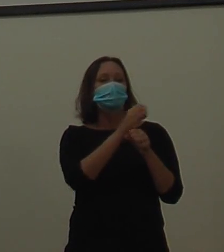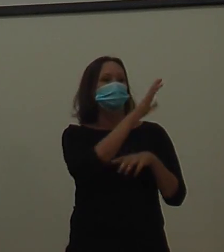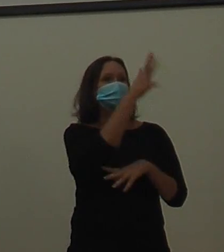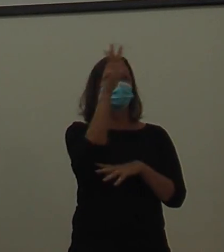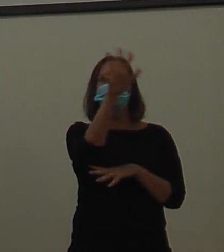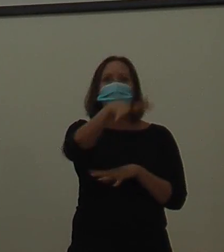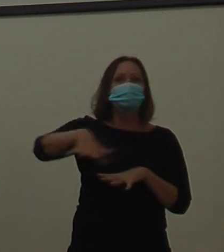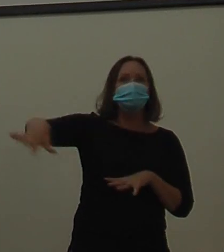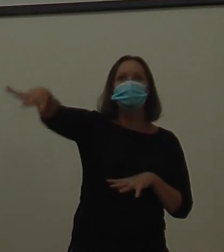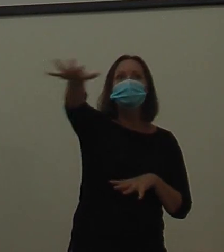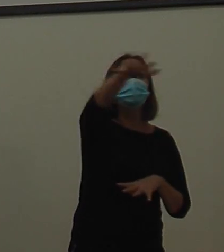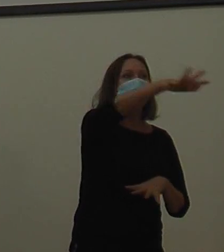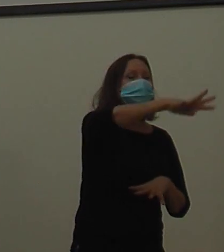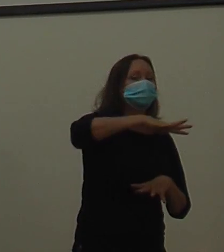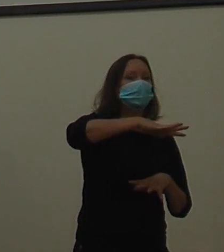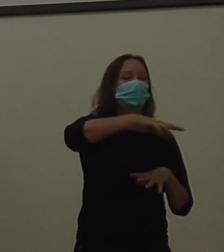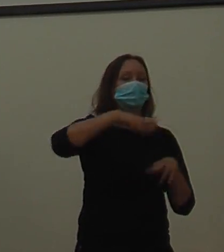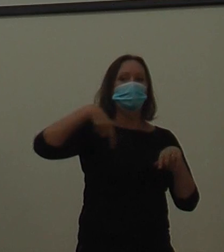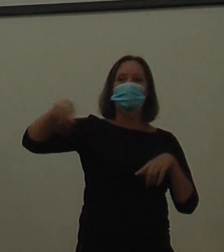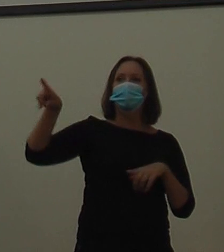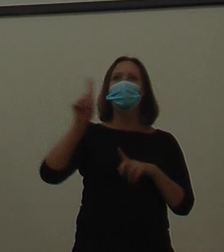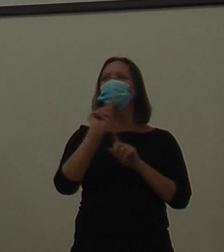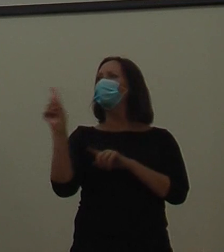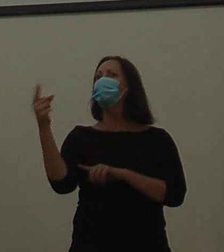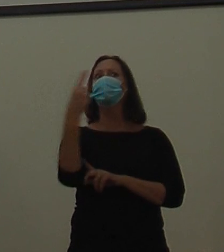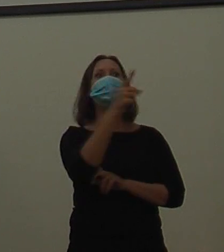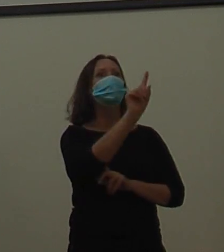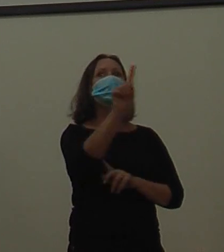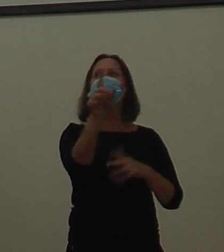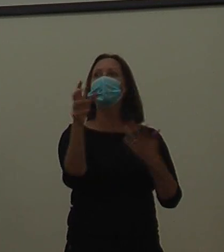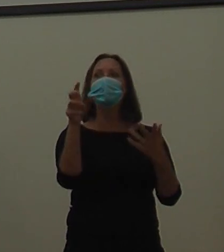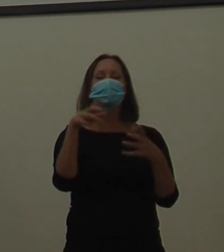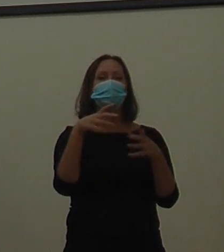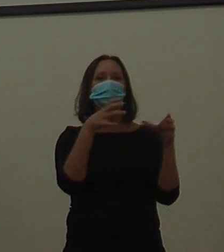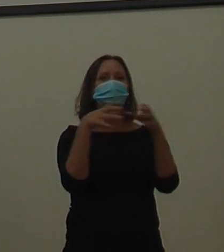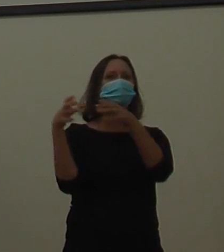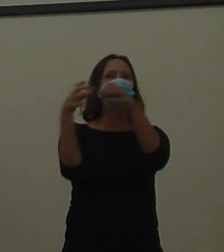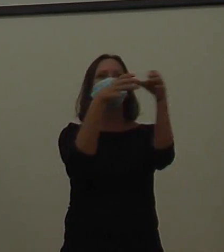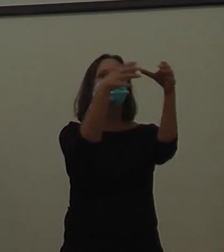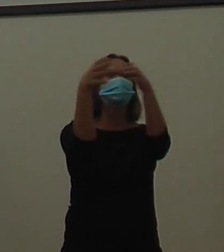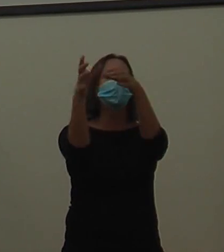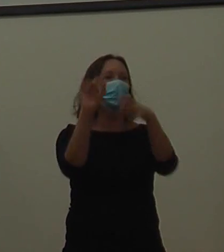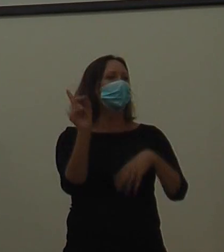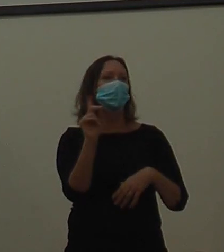Then they finally get to go in and conquer the land.